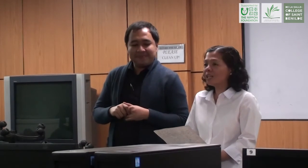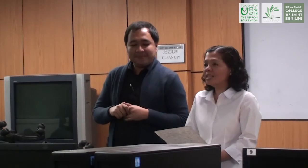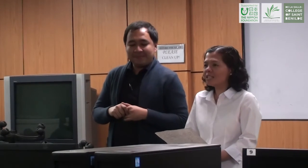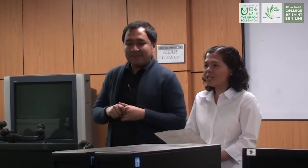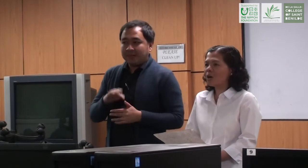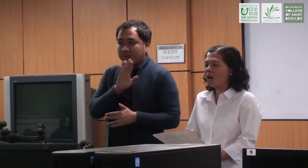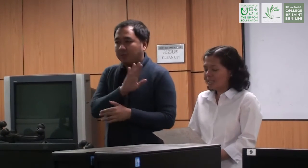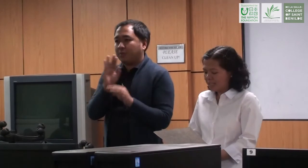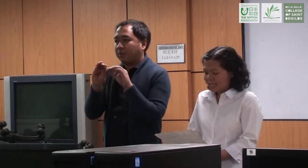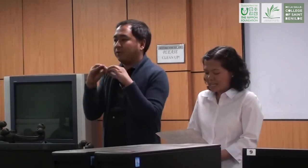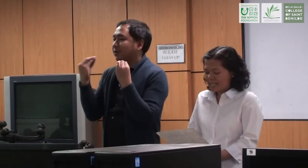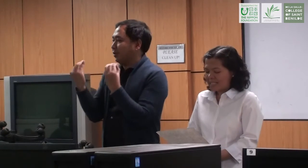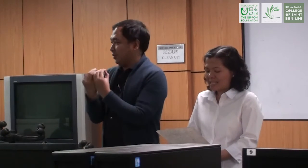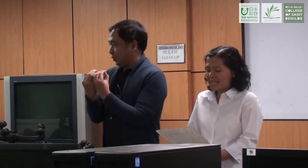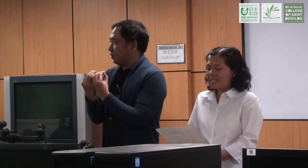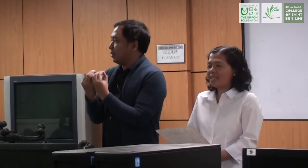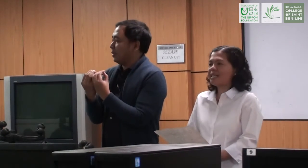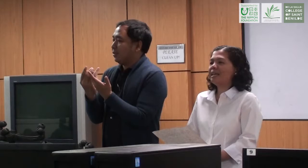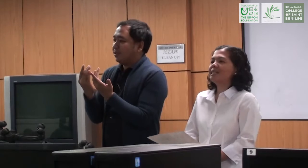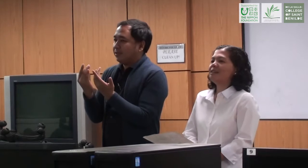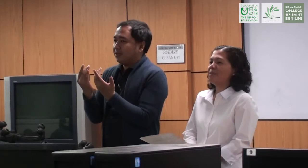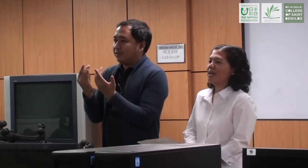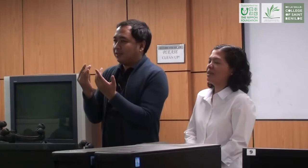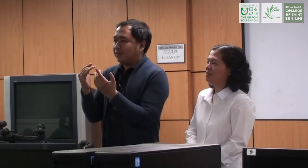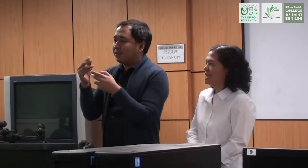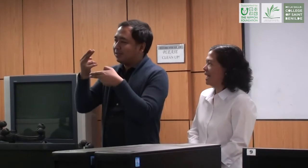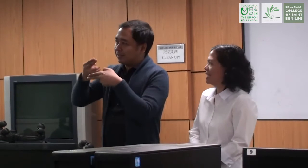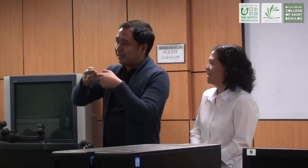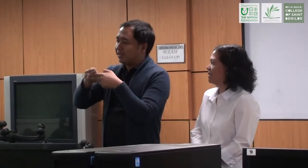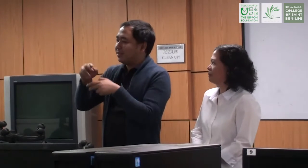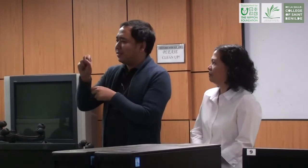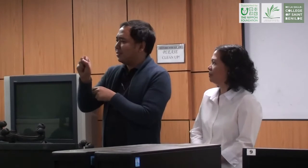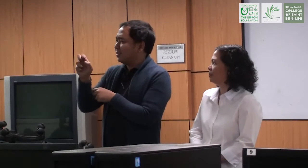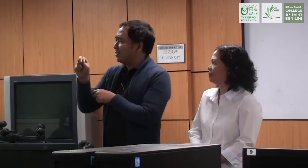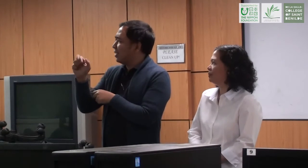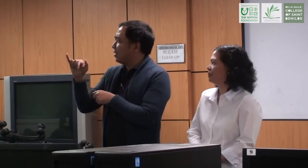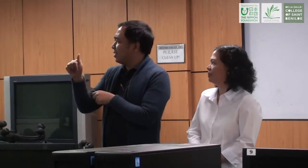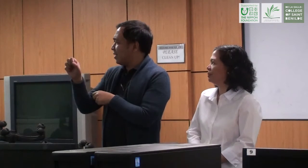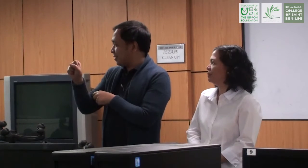Her organization is Senyas Kabayan.